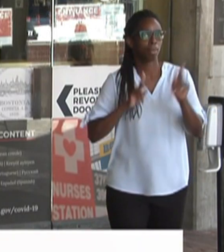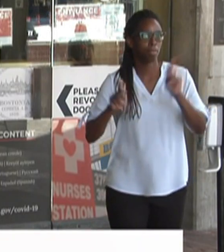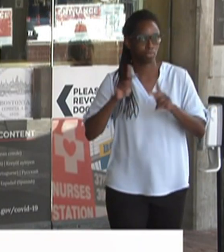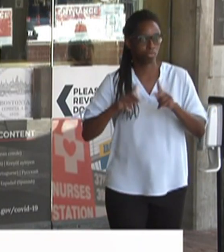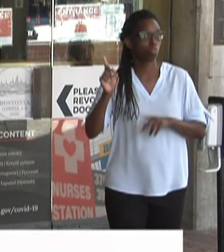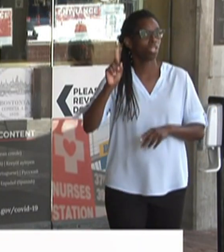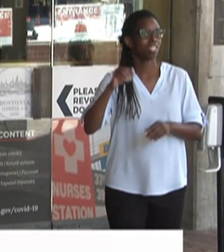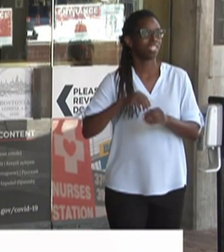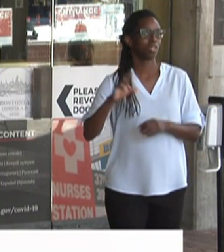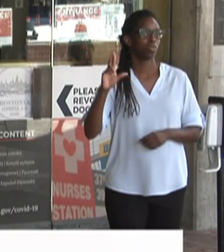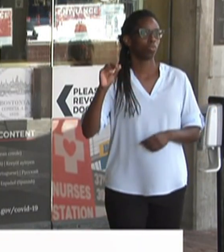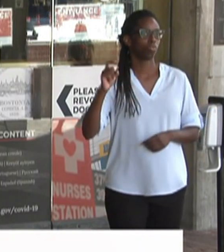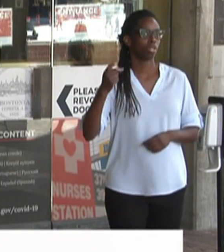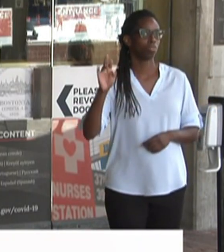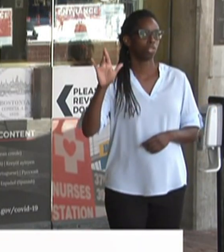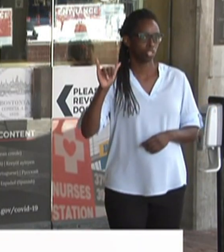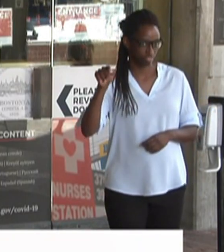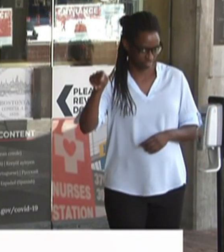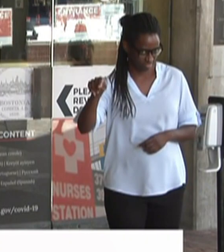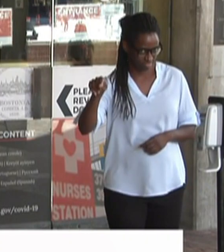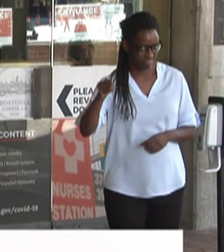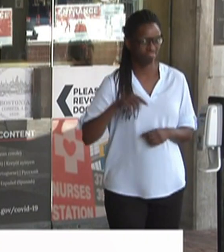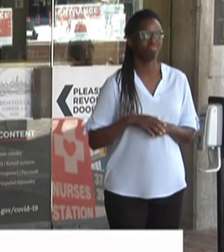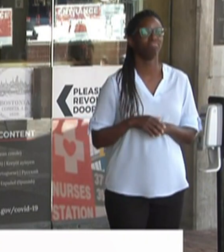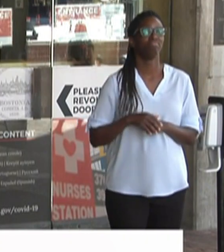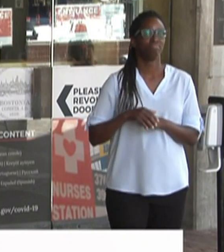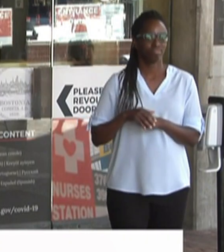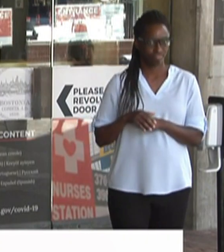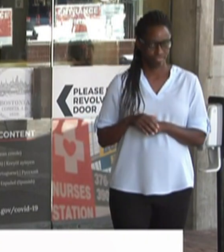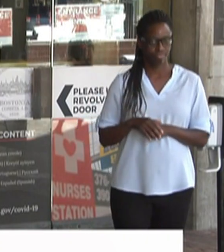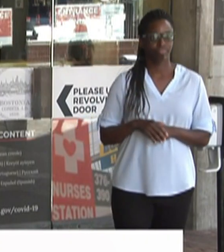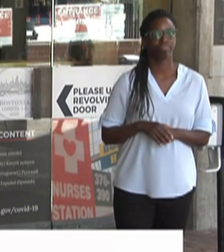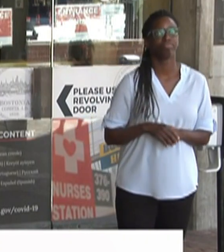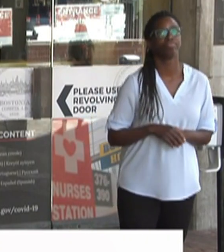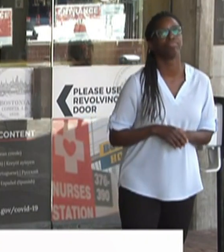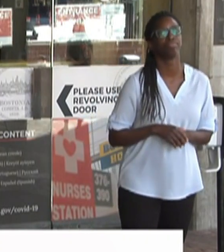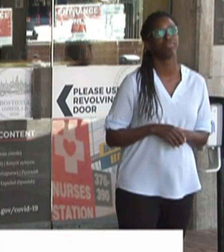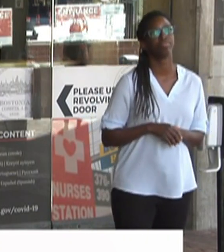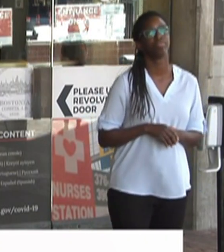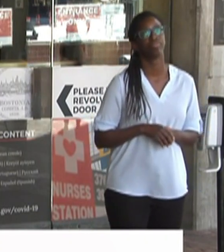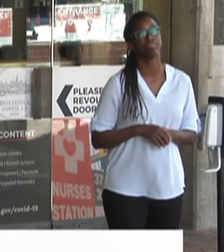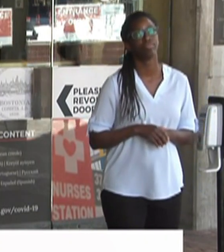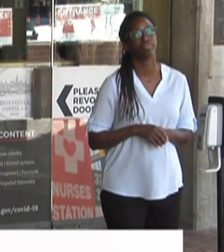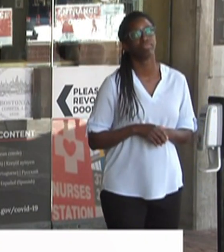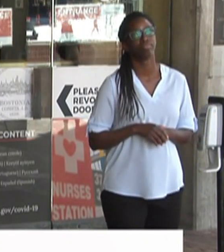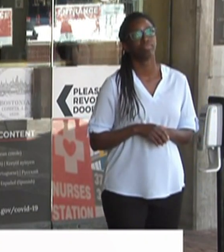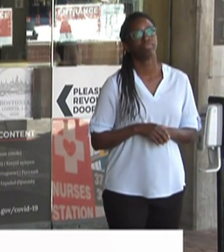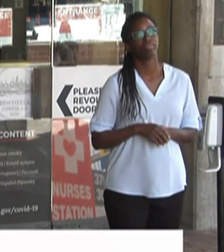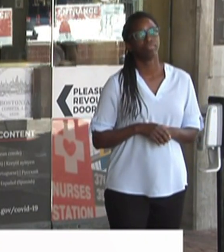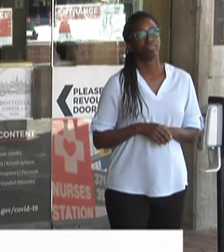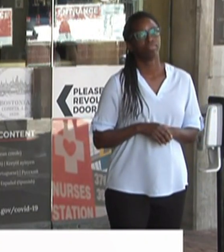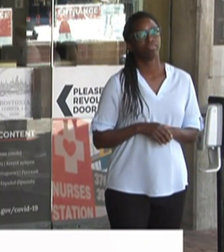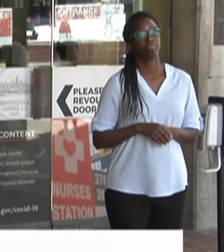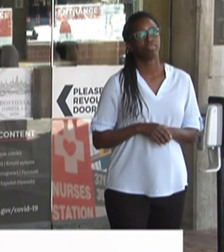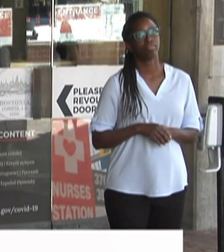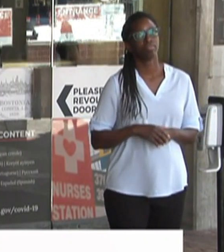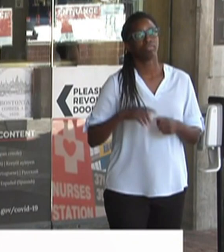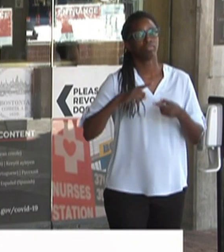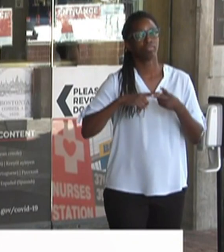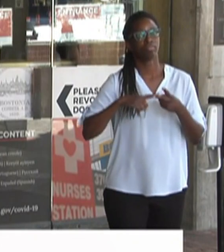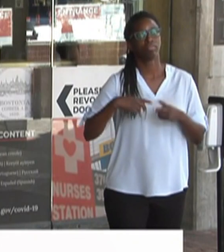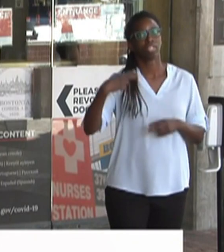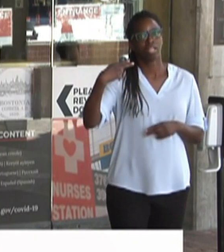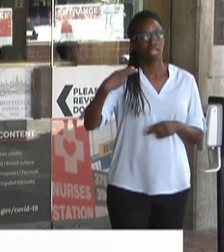women-led nonprofit incubator that serves many areas of color and women-owned businesses. Haley House is a nonprofit in